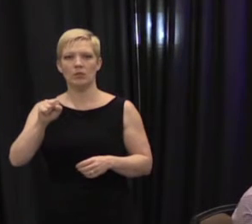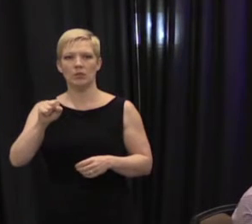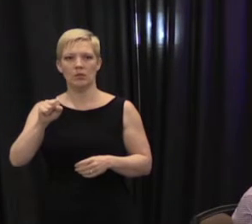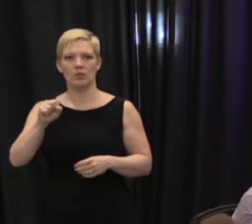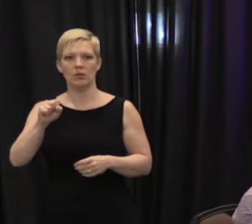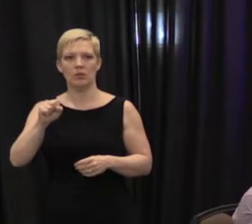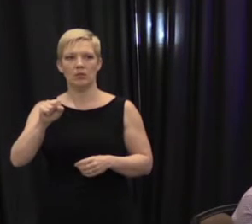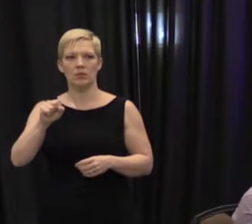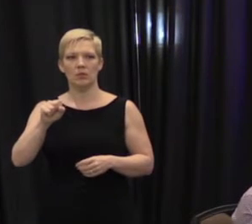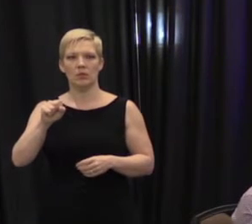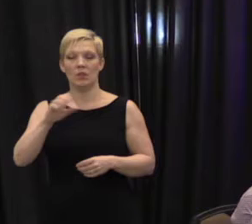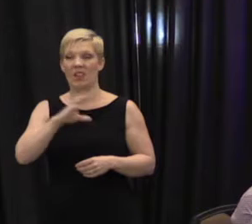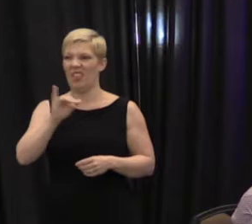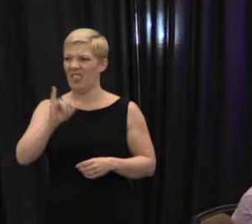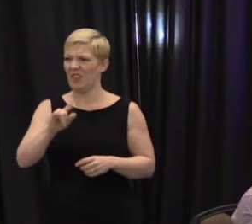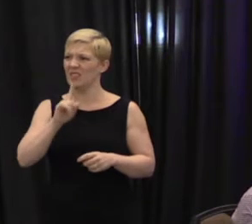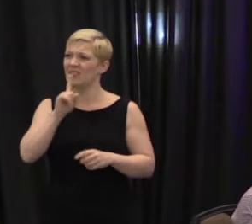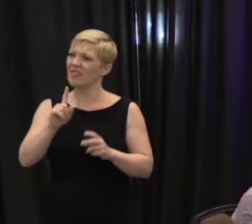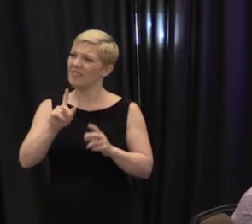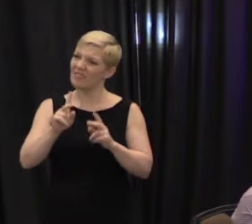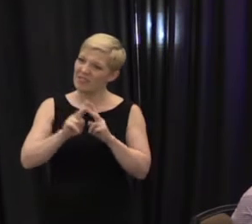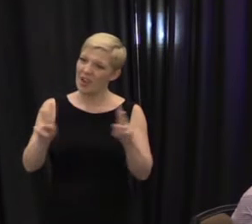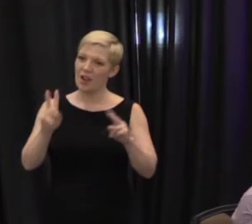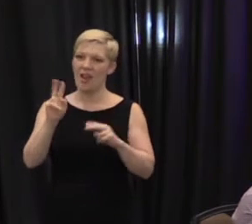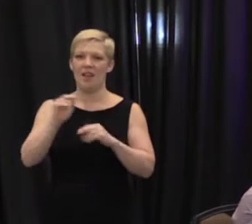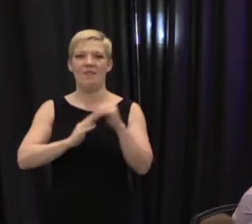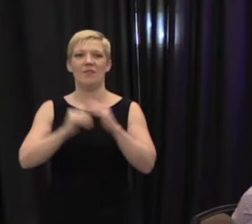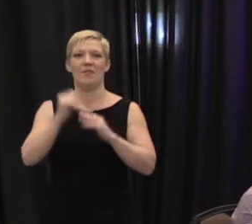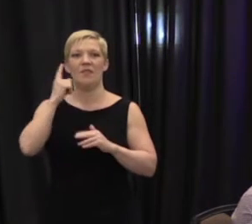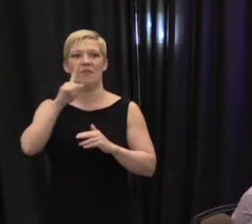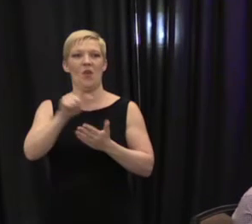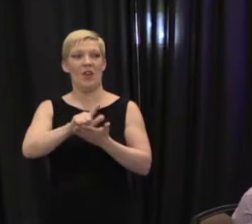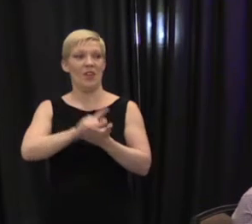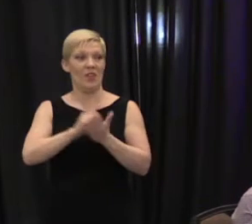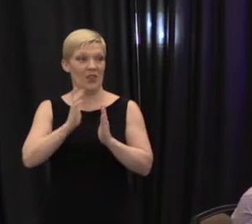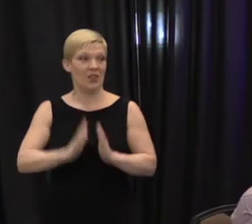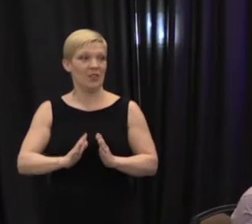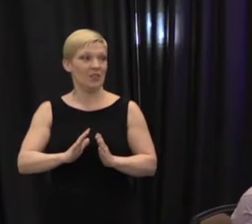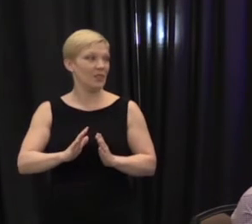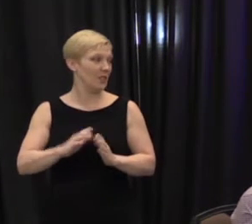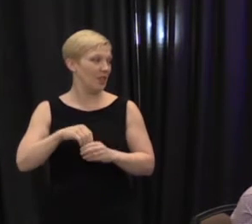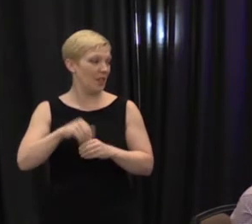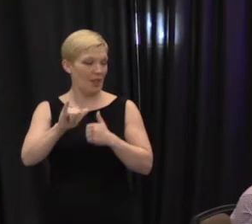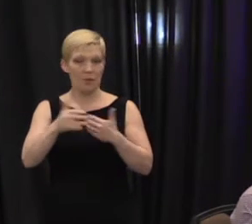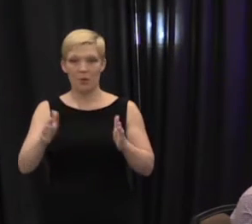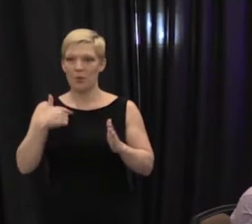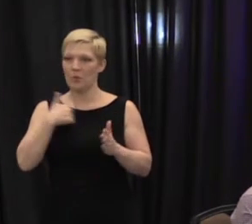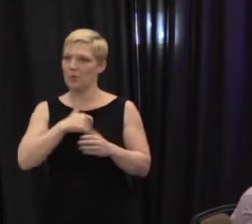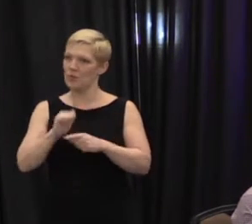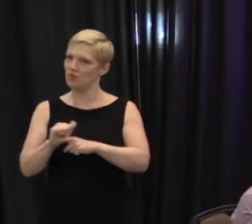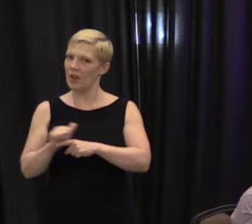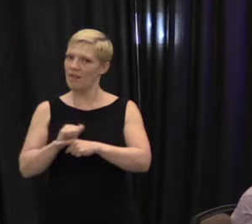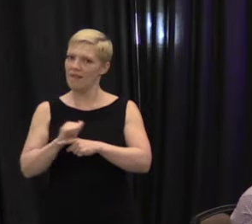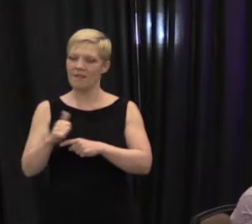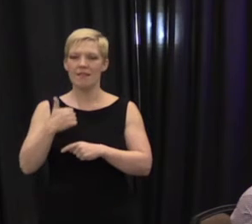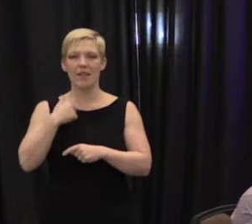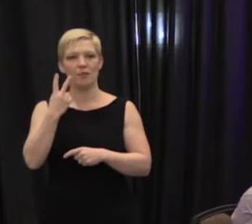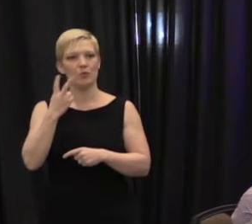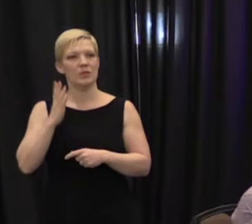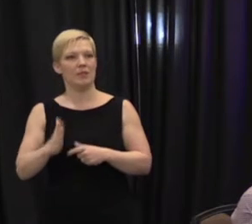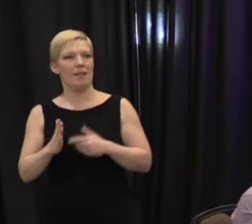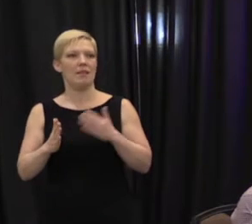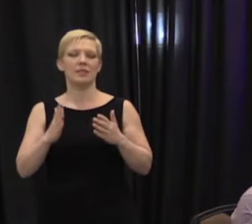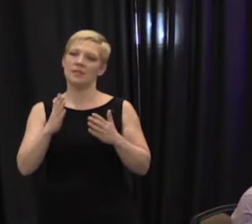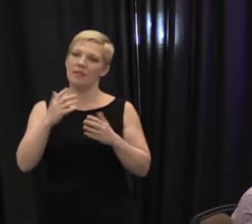And it was really uncomfortable for the lawyers in the room. We are trained to have exactly 2 sides and to fight the